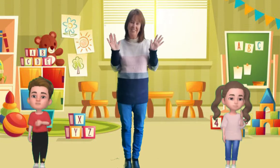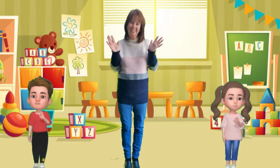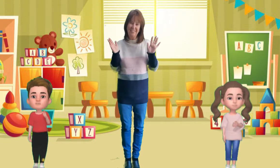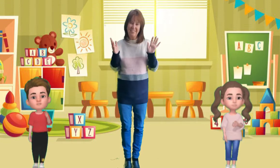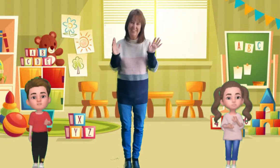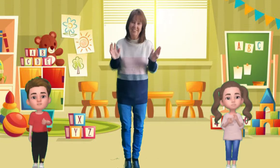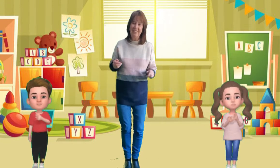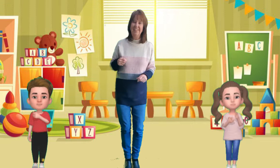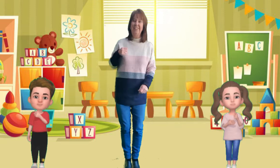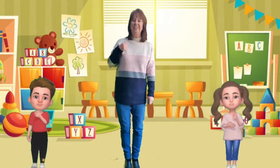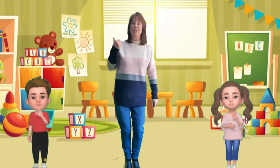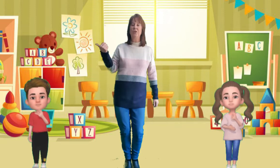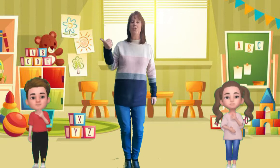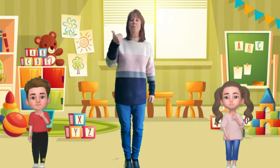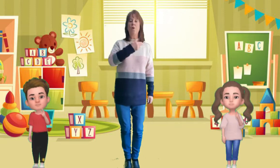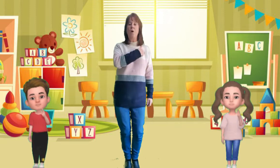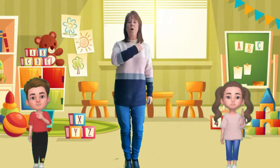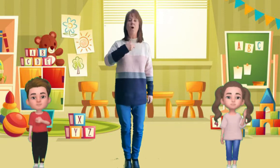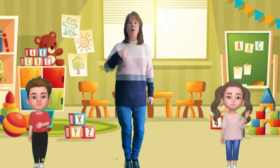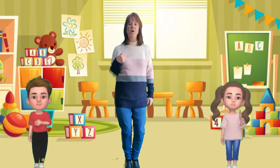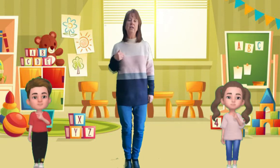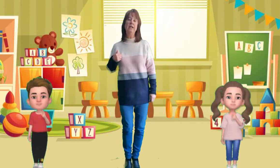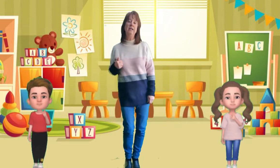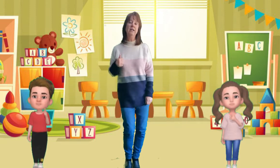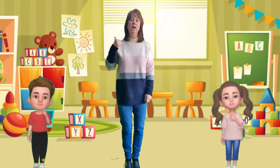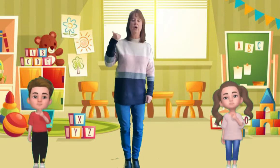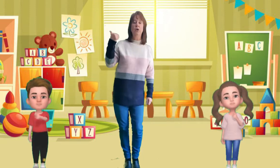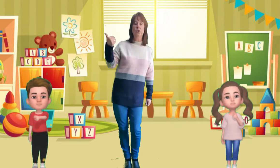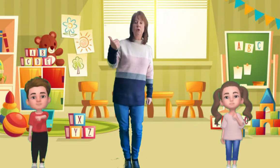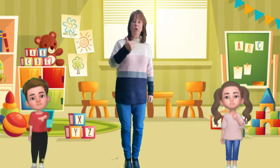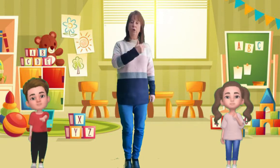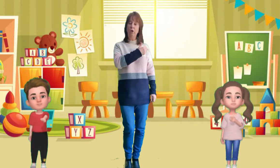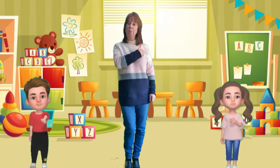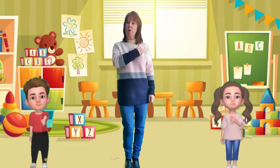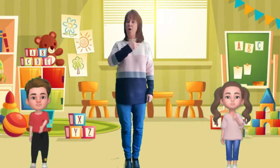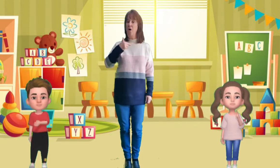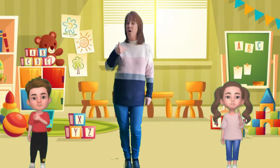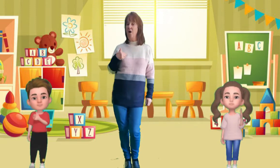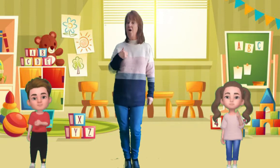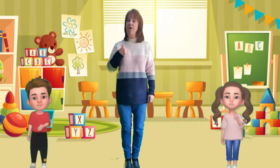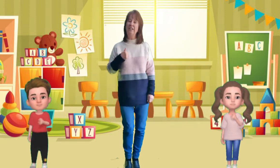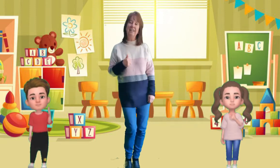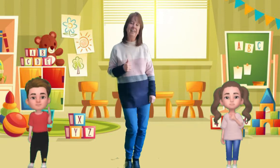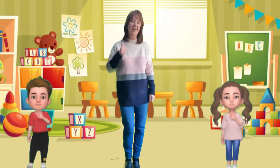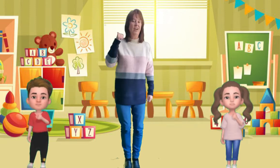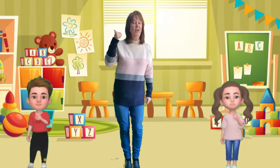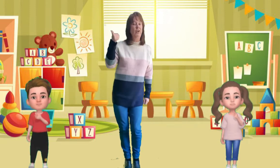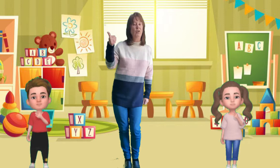Good morning, good morning.